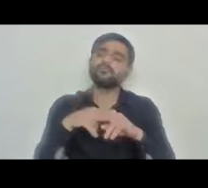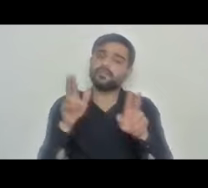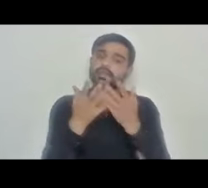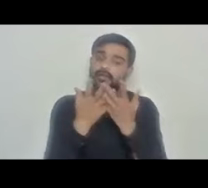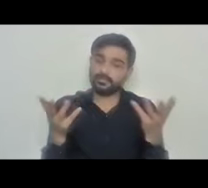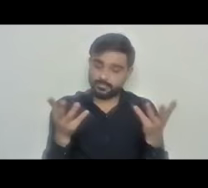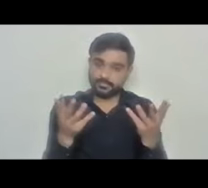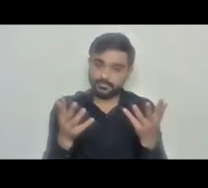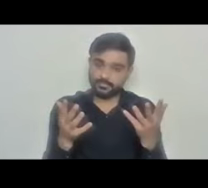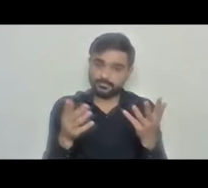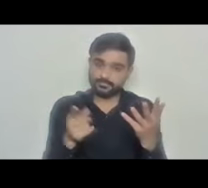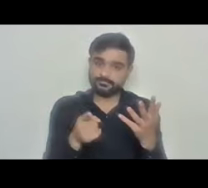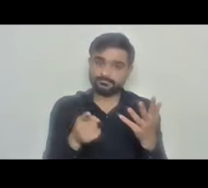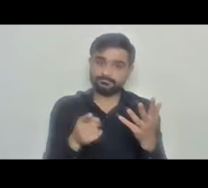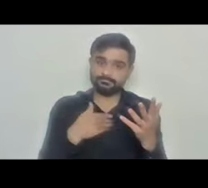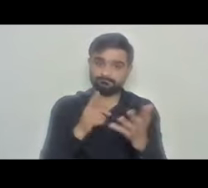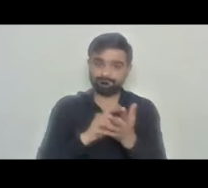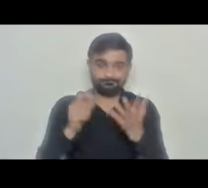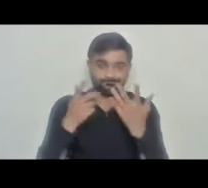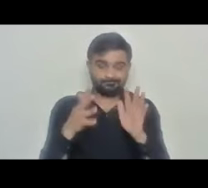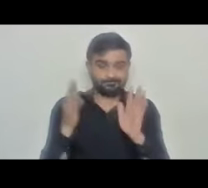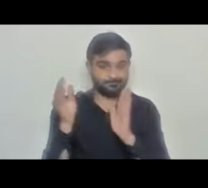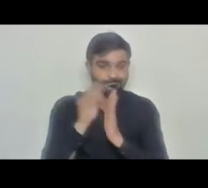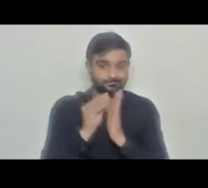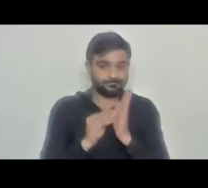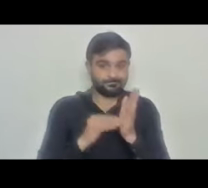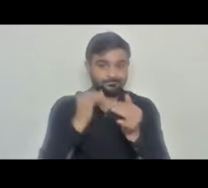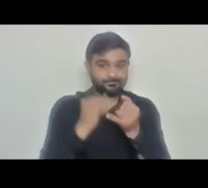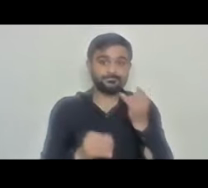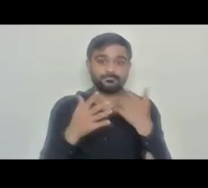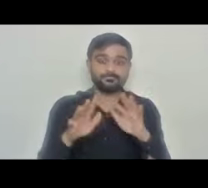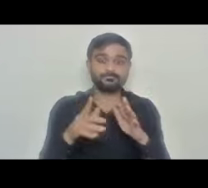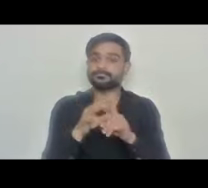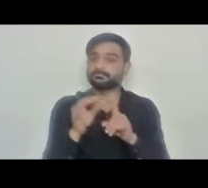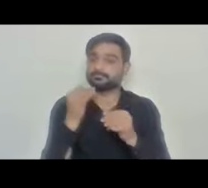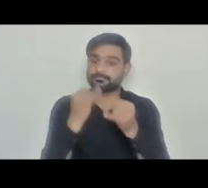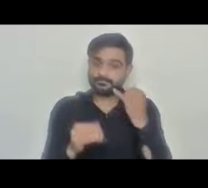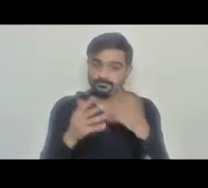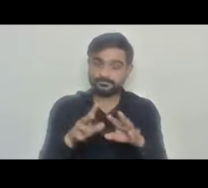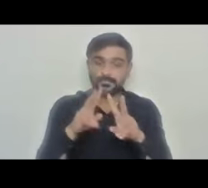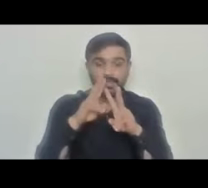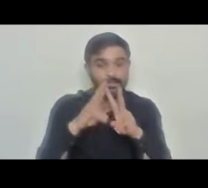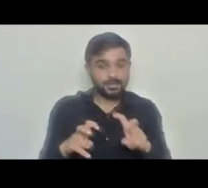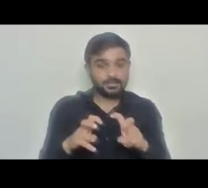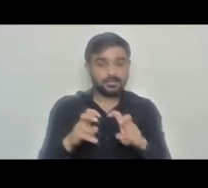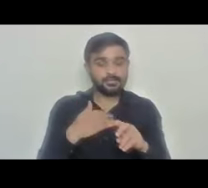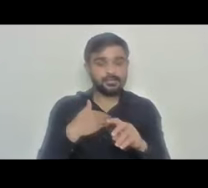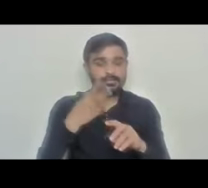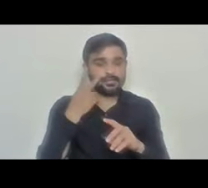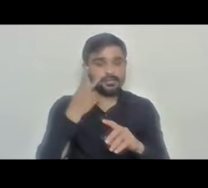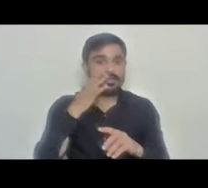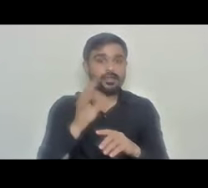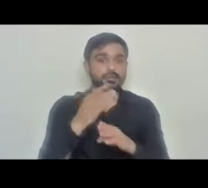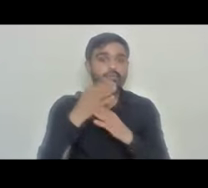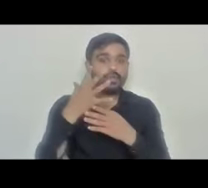so that's why I have put it in the end, towards the end. So research writing is a very important part